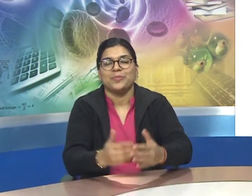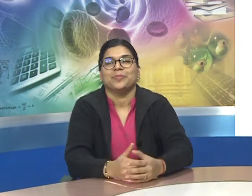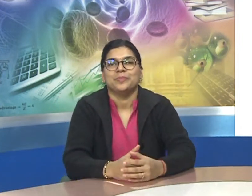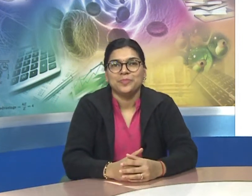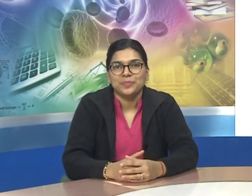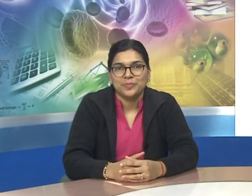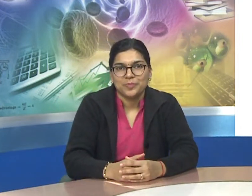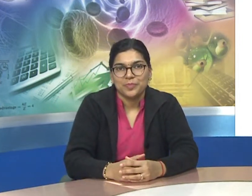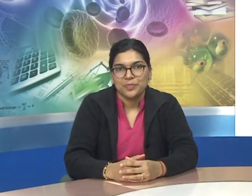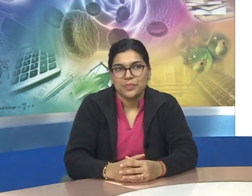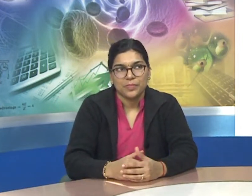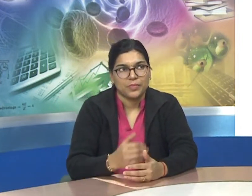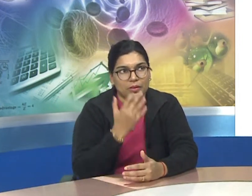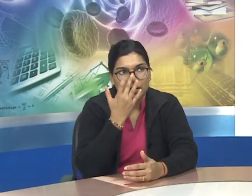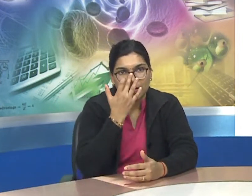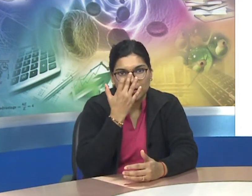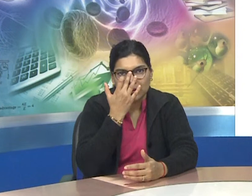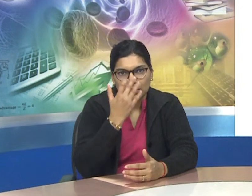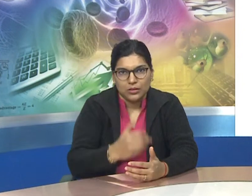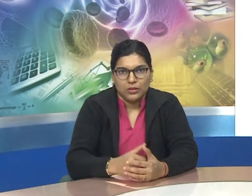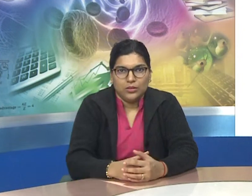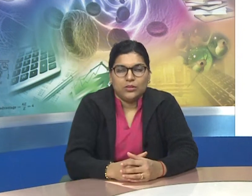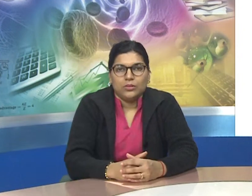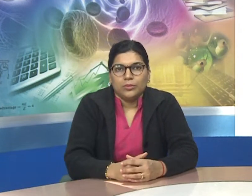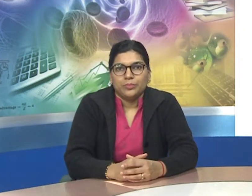Let us begin this topic.